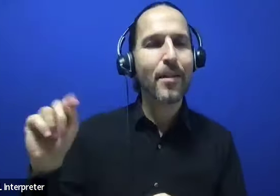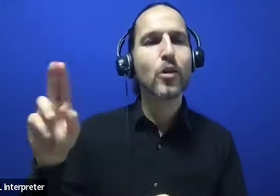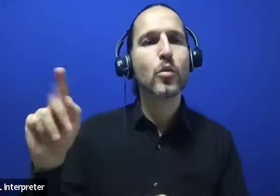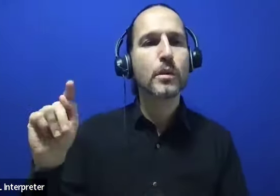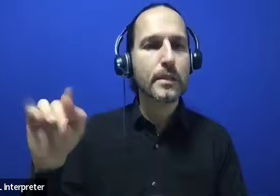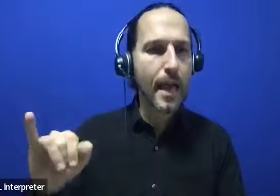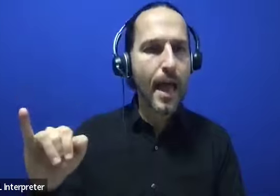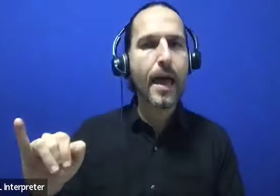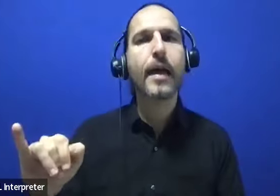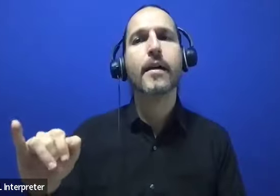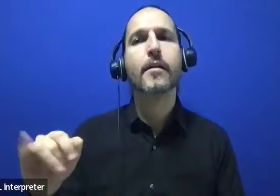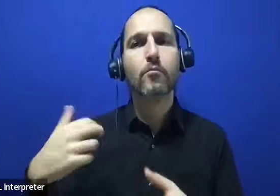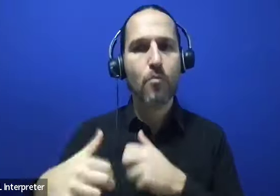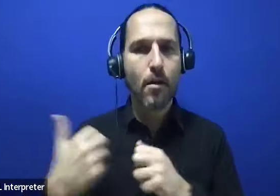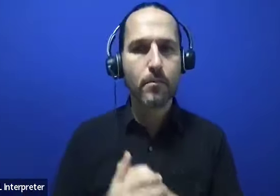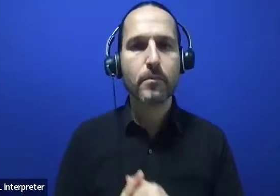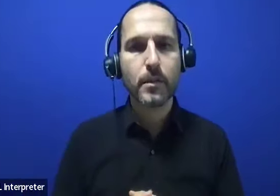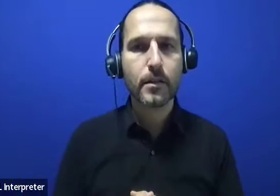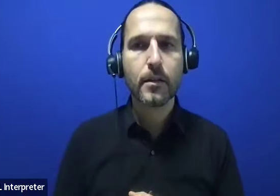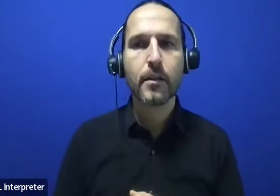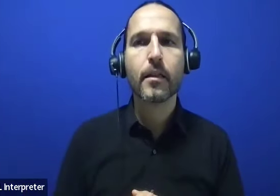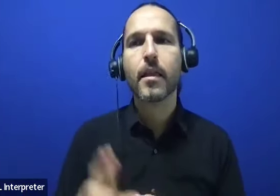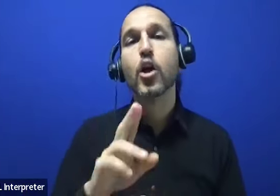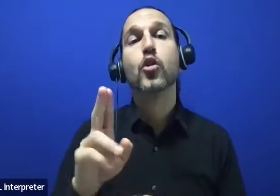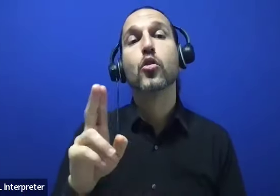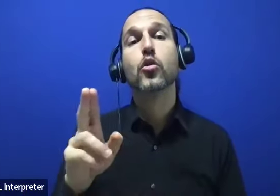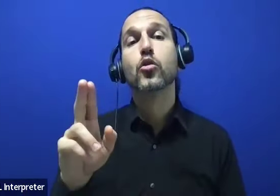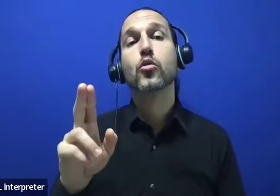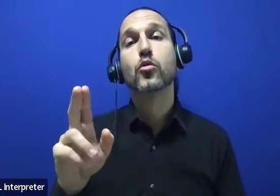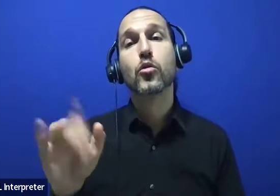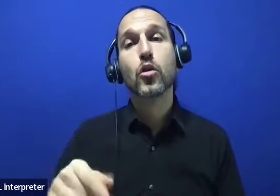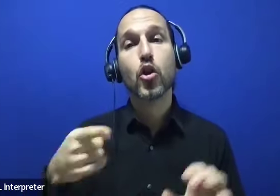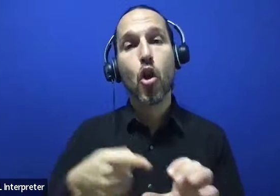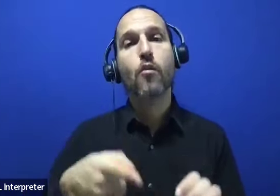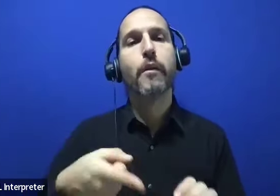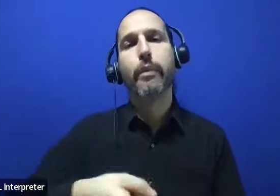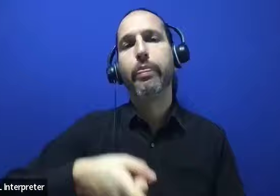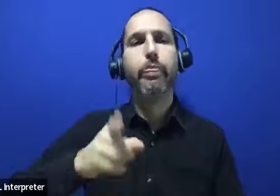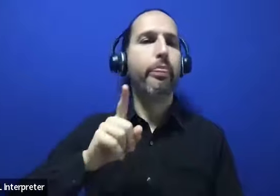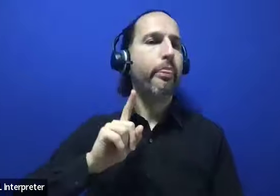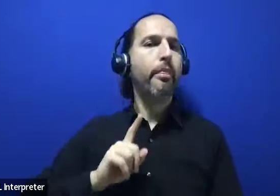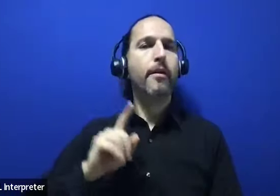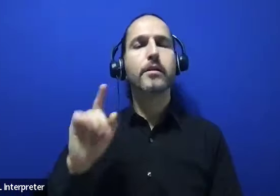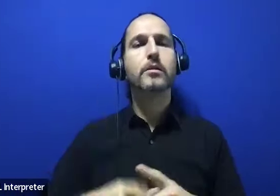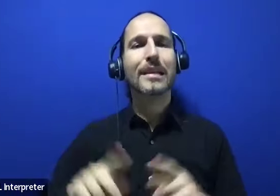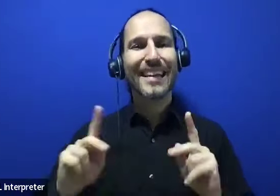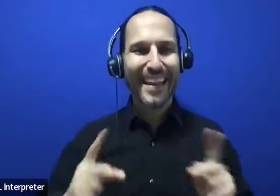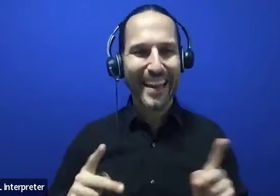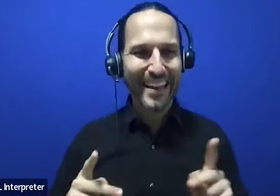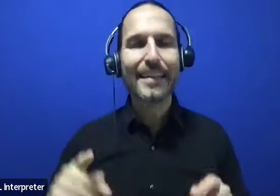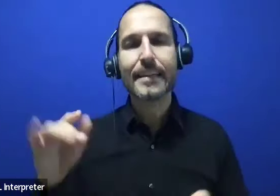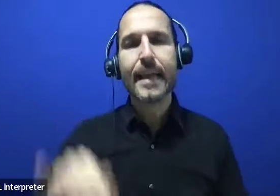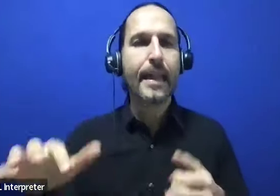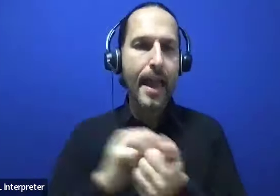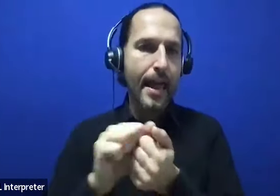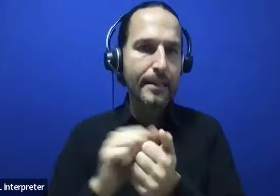reflux is when urine is shot back up from the bladder into the kidneys, and that can cause damage to the kidneys